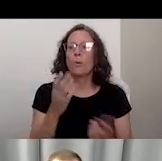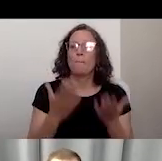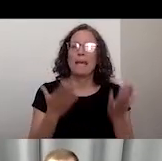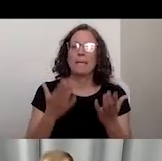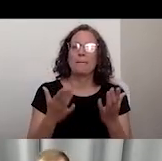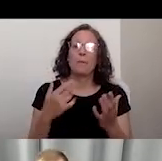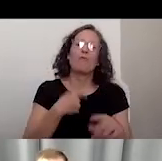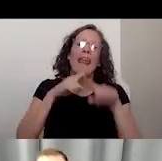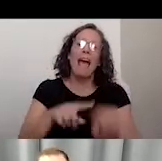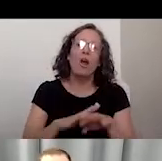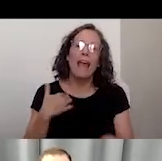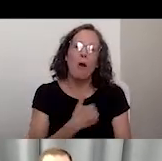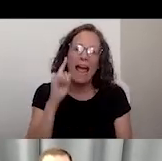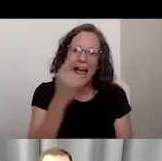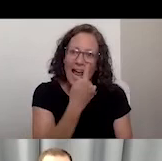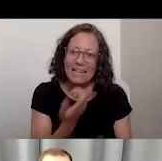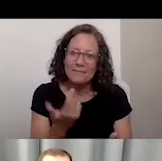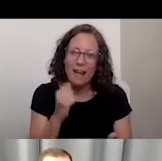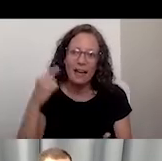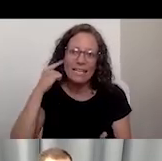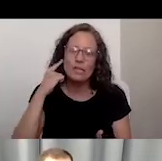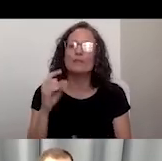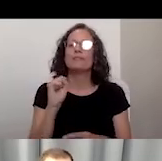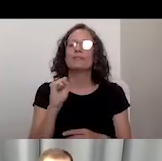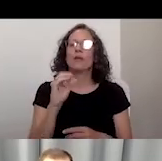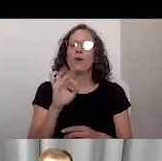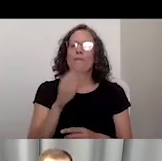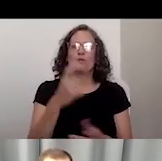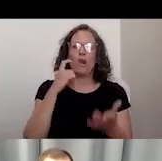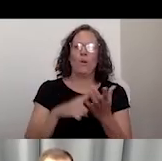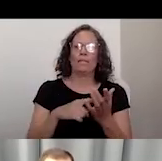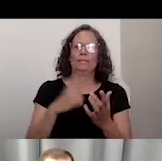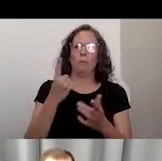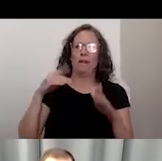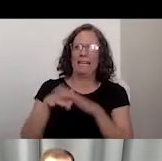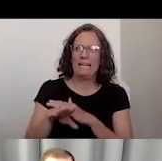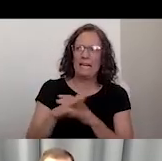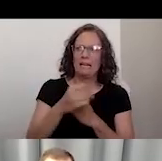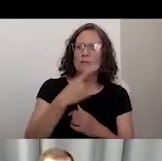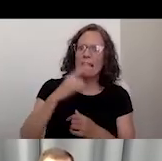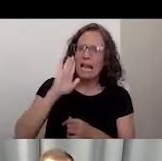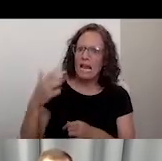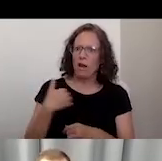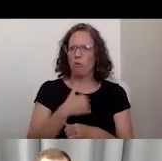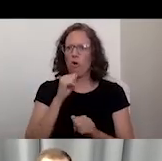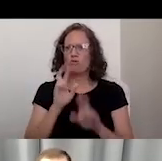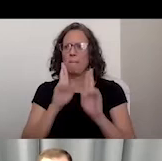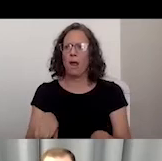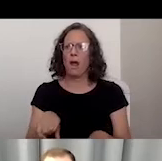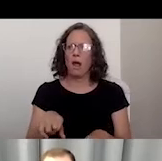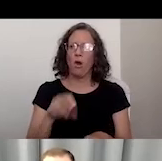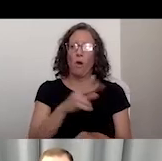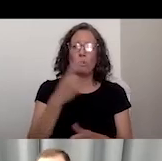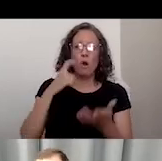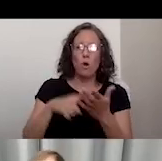saying, hi, how are you today? You know, just remember, deaf people really typically depend on our vision. And